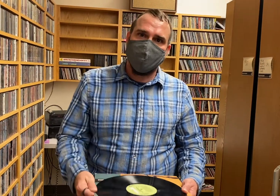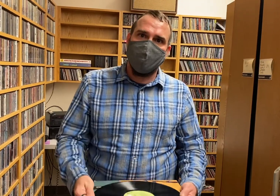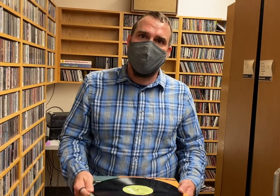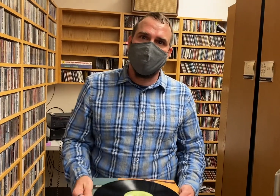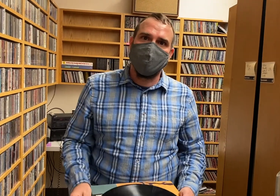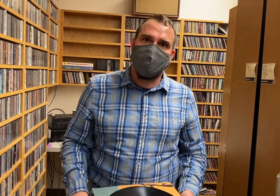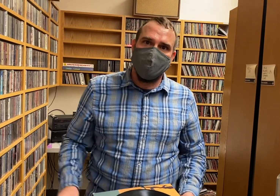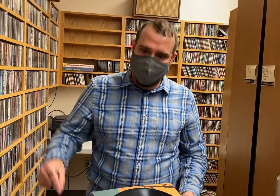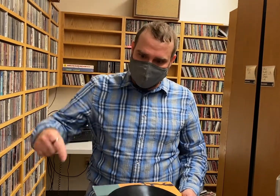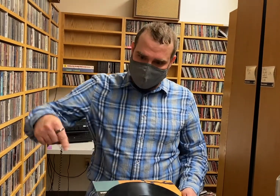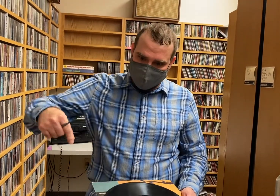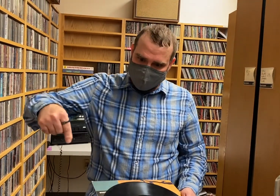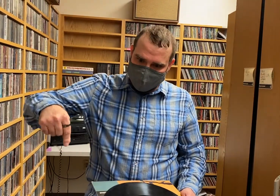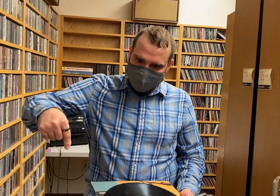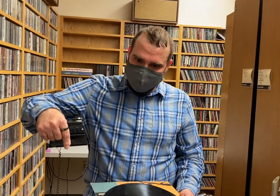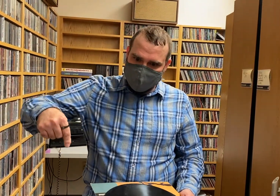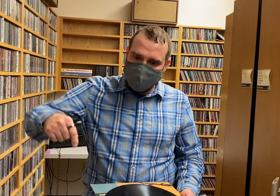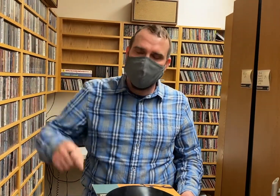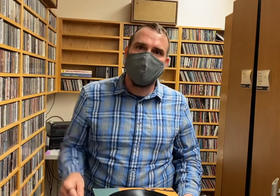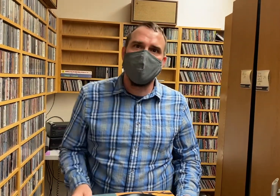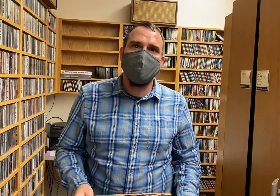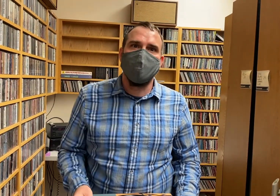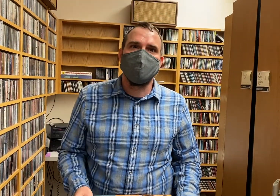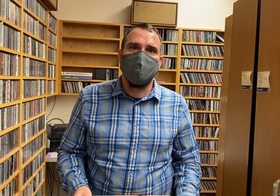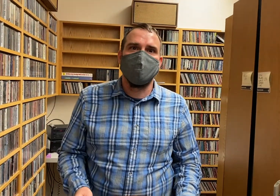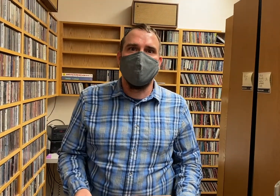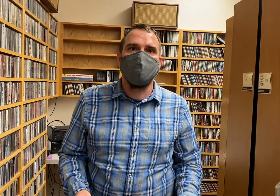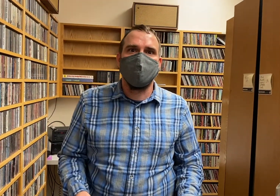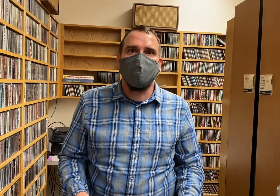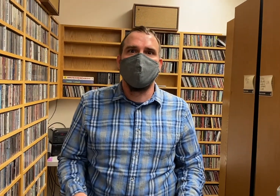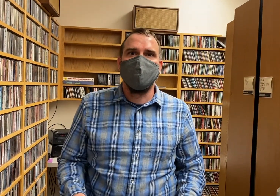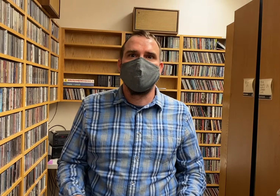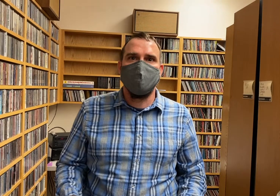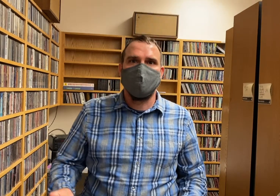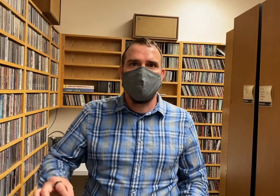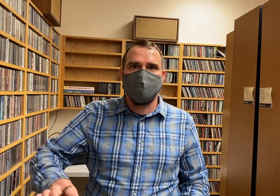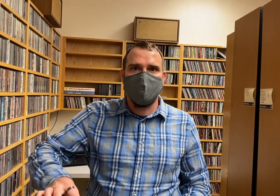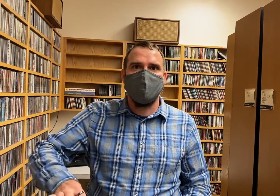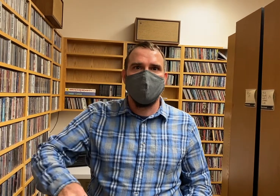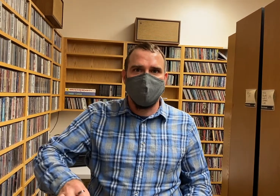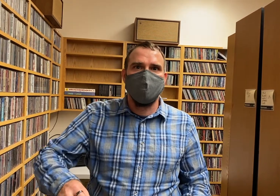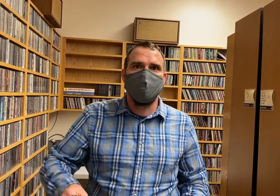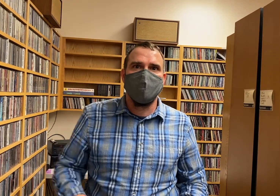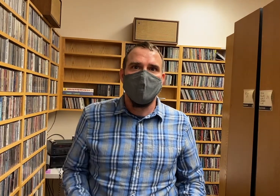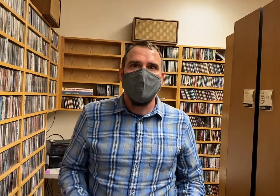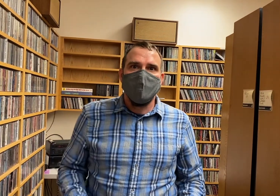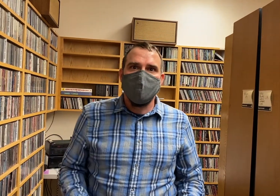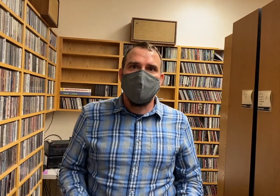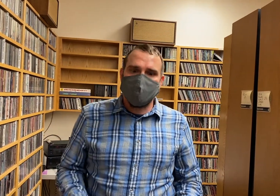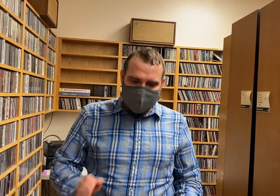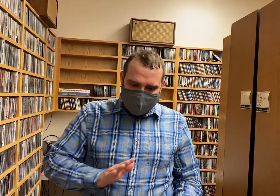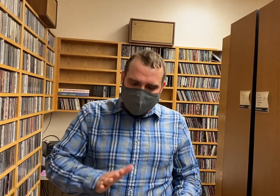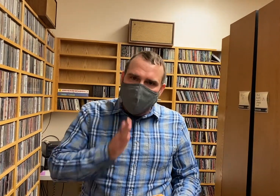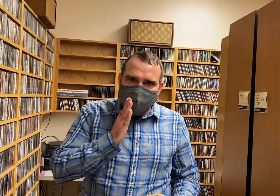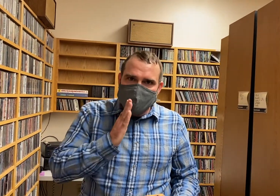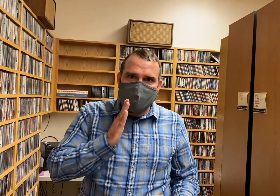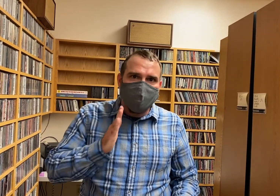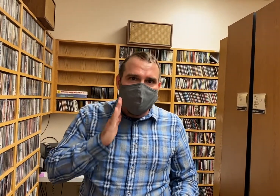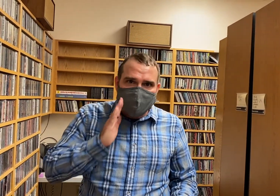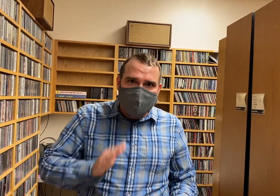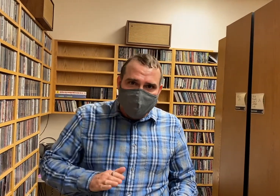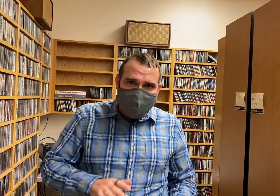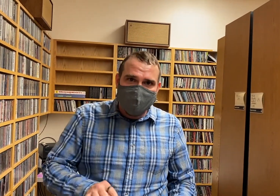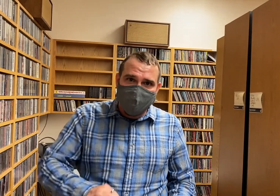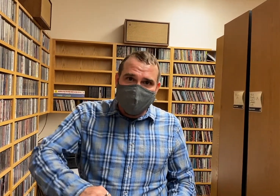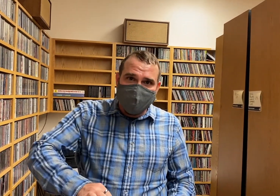that's imprinted on this disc, and the needle, you can think of it as a microphone. It's just picking up those. It's like a whisper.